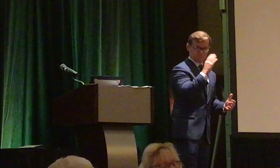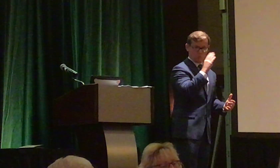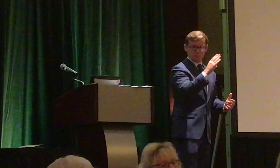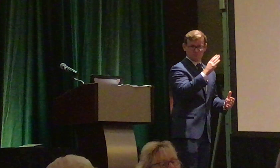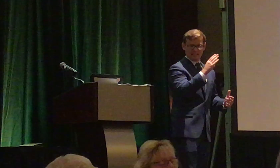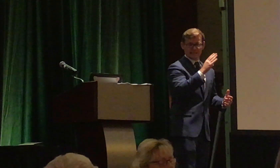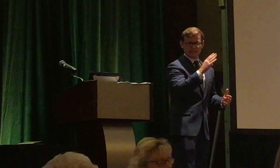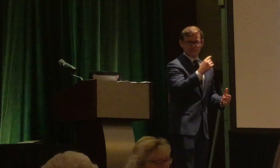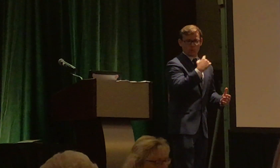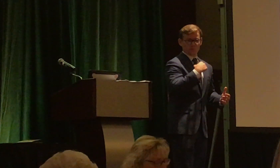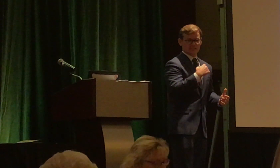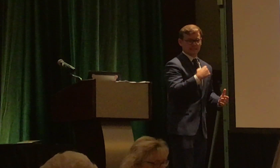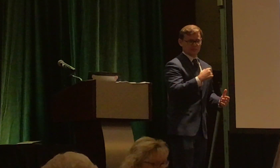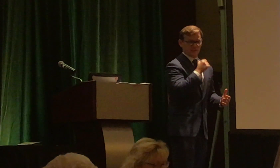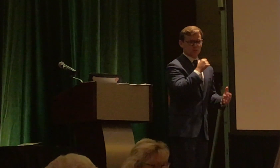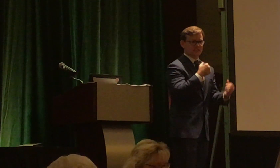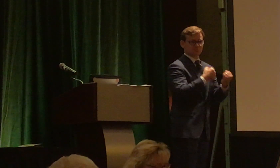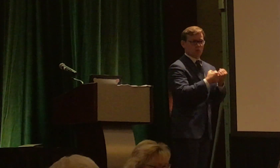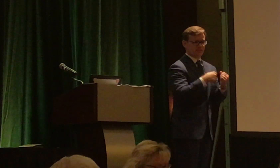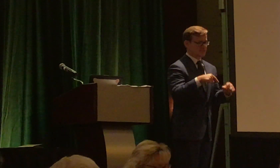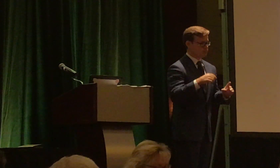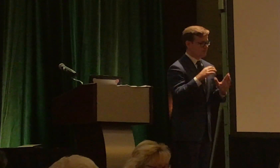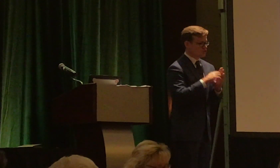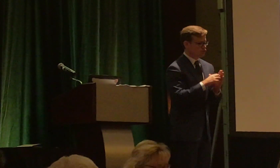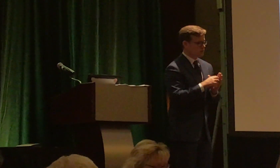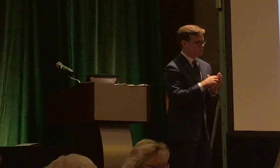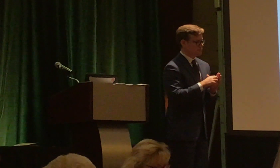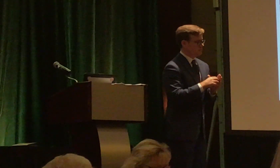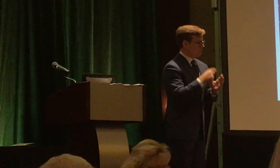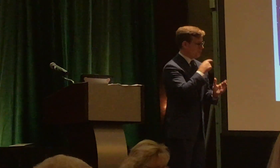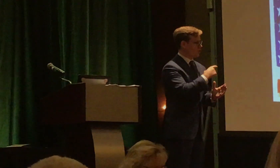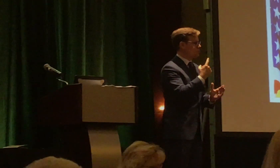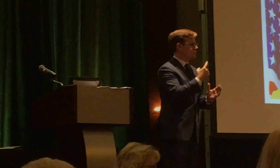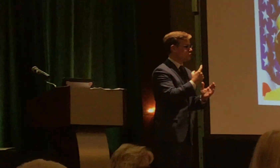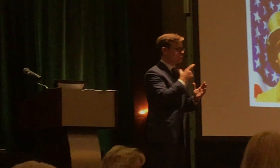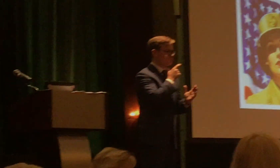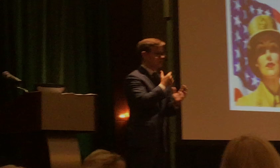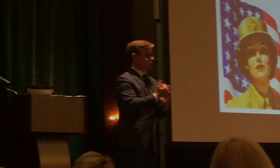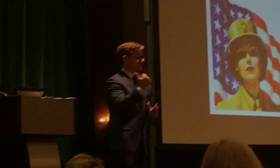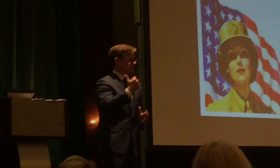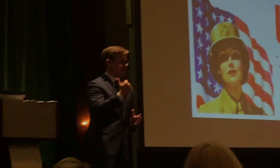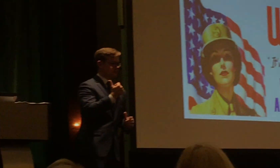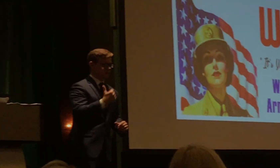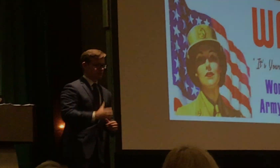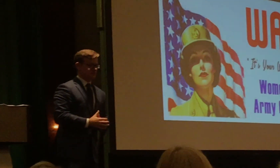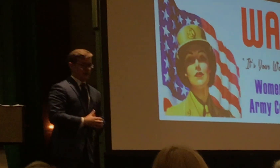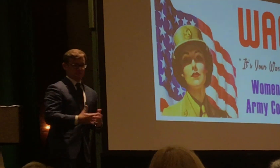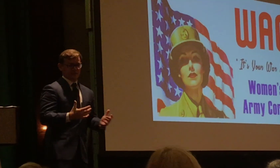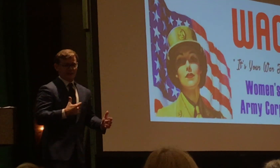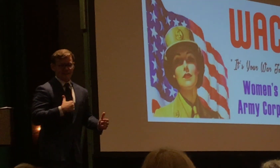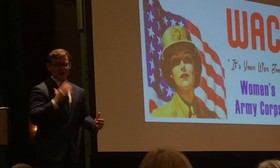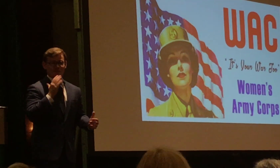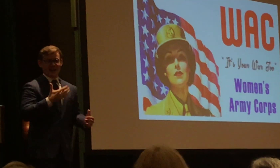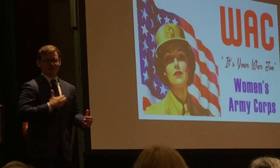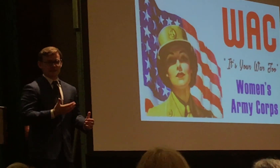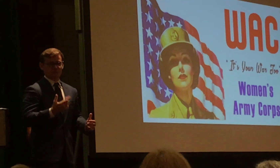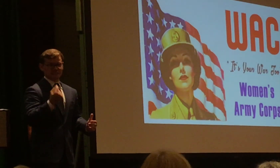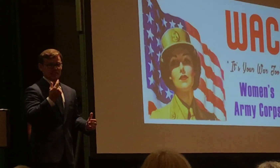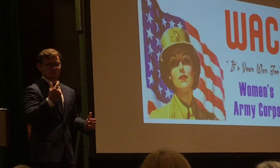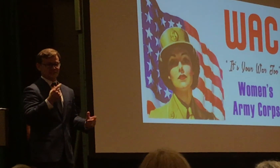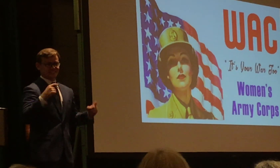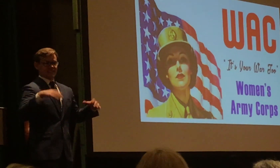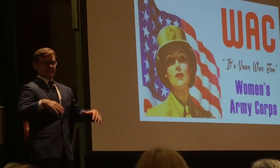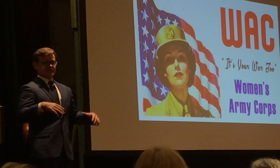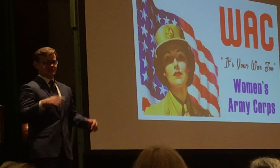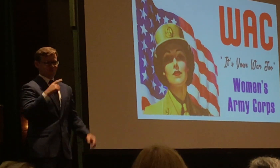So the staff were really blunt and direct, and they told me that they didn't support the provision and that they were the ones to remove